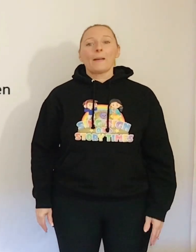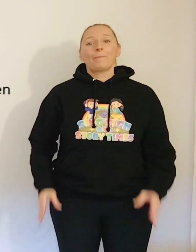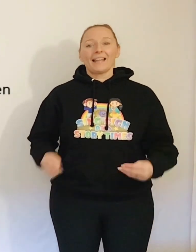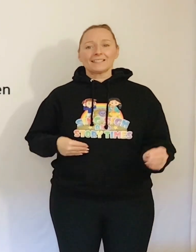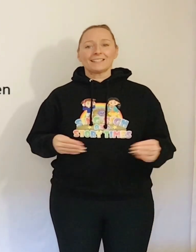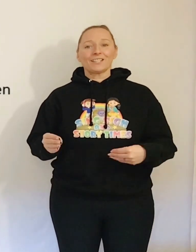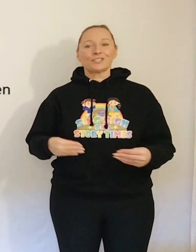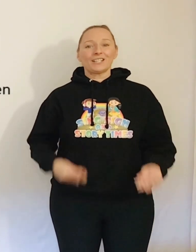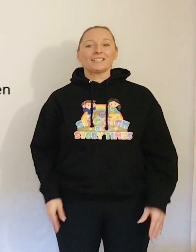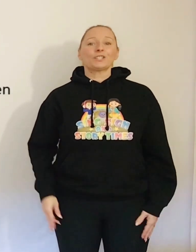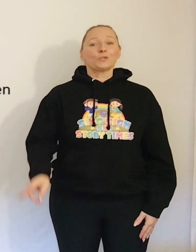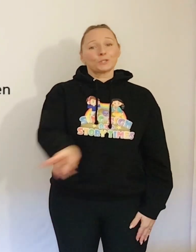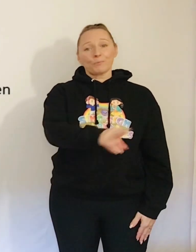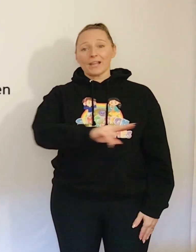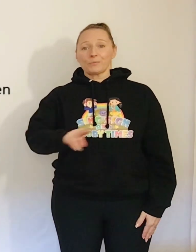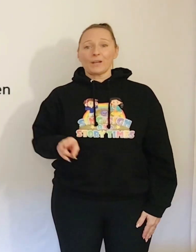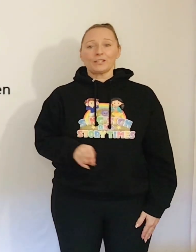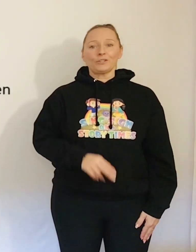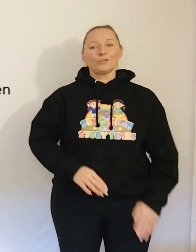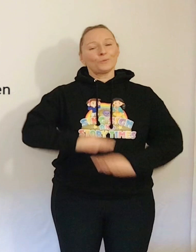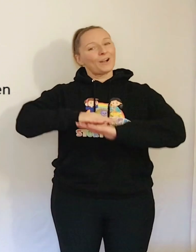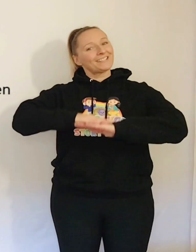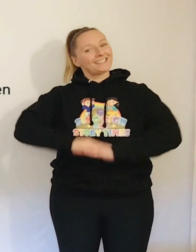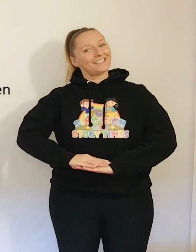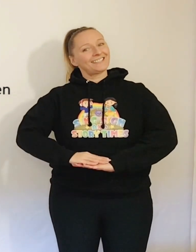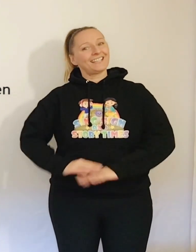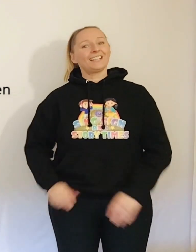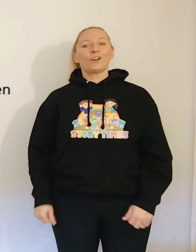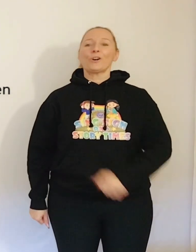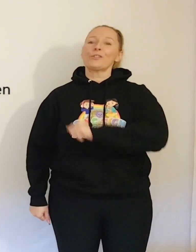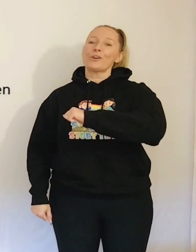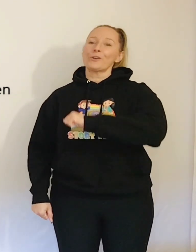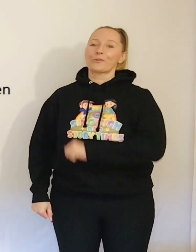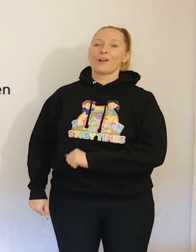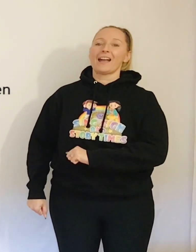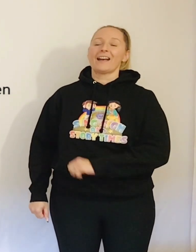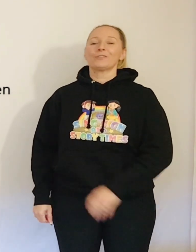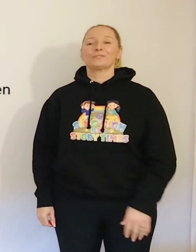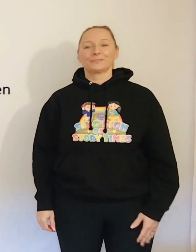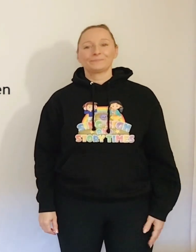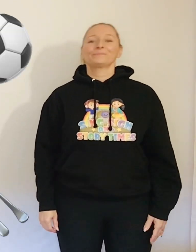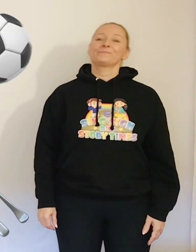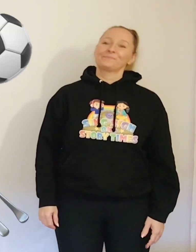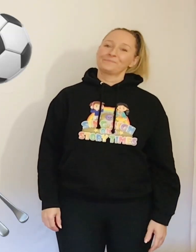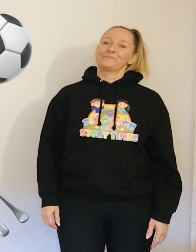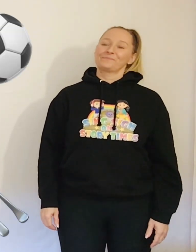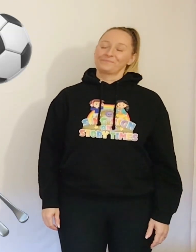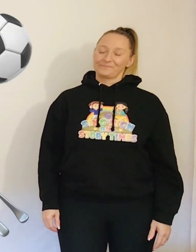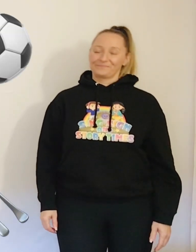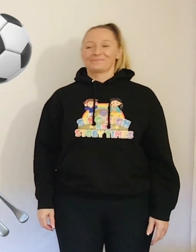and plastic sheets to spread when you are sitting on damp ground.